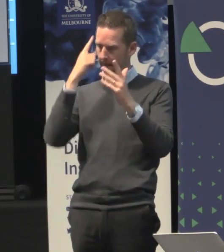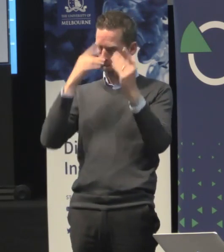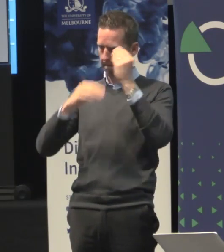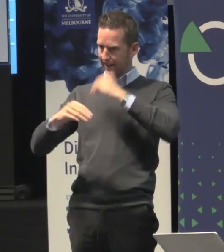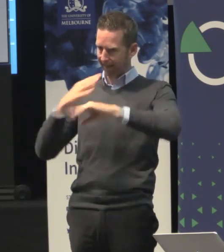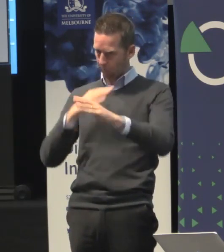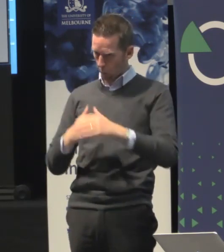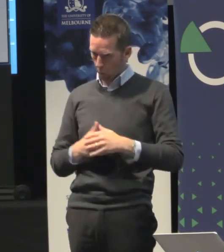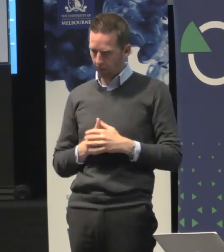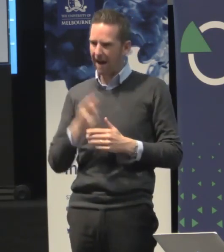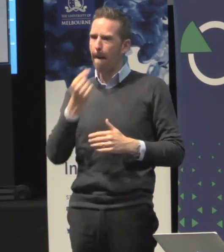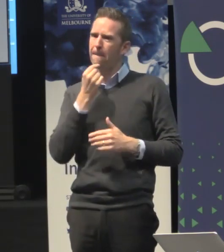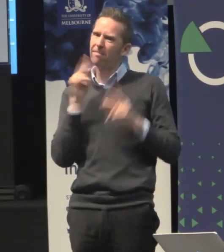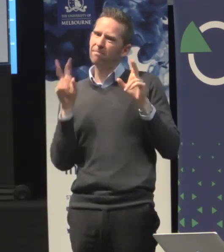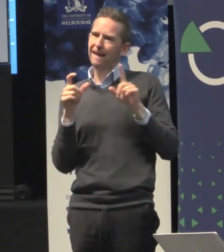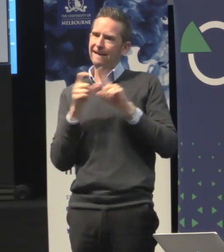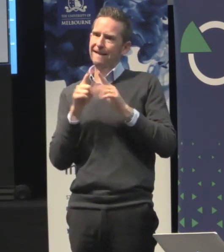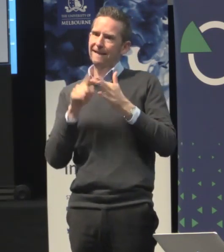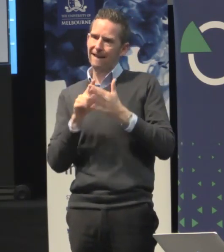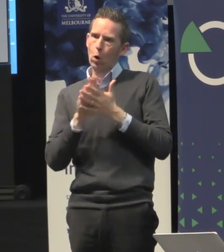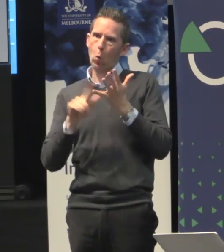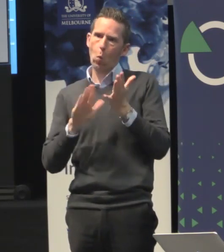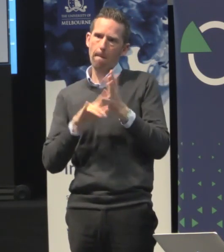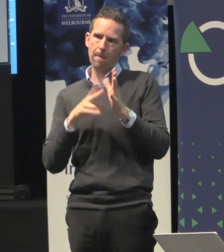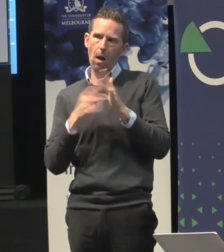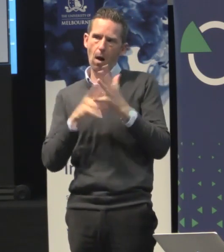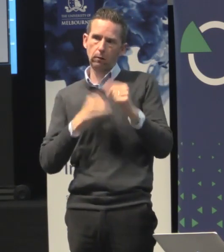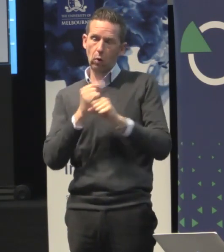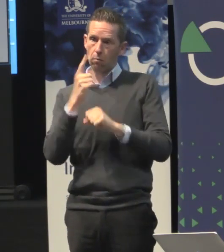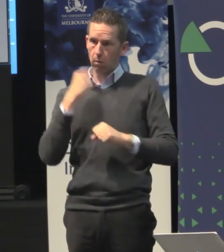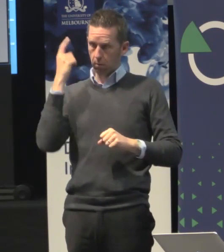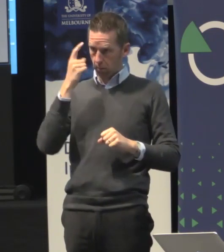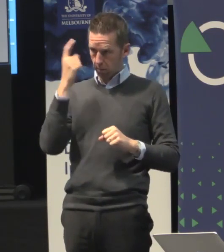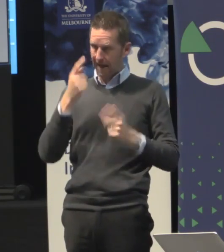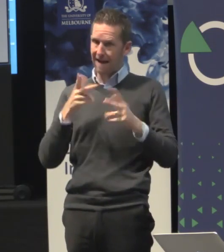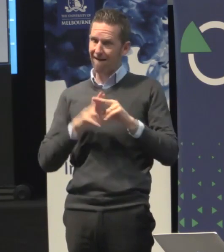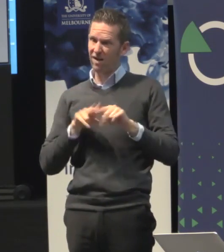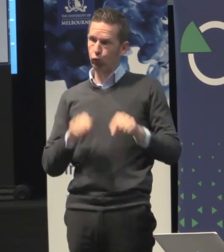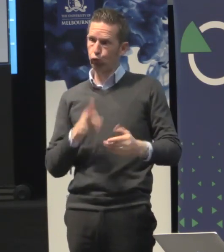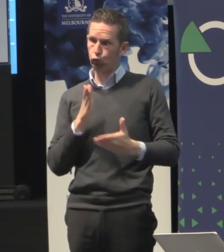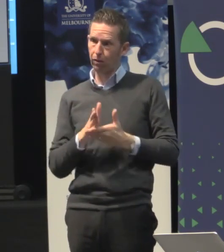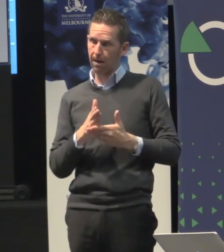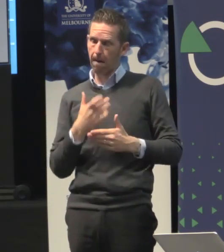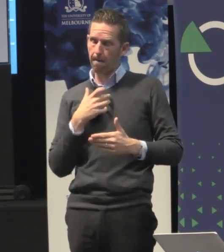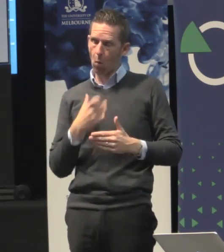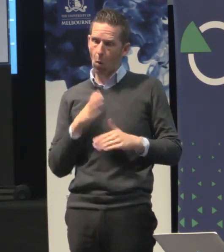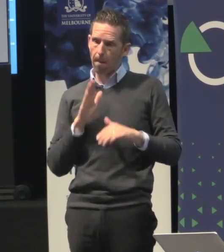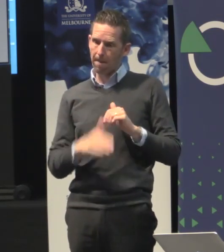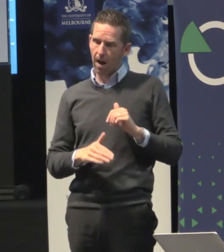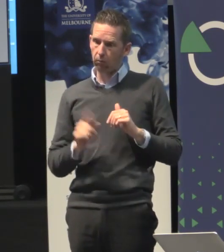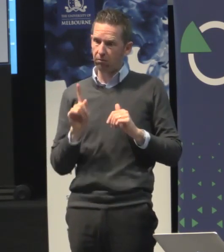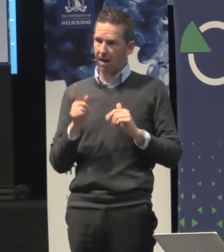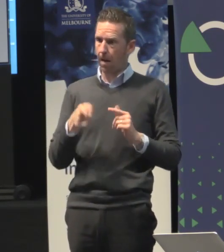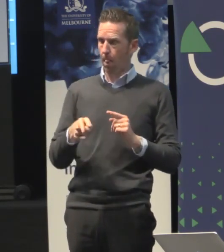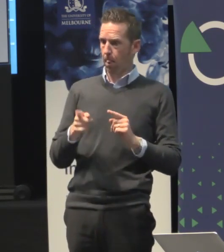somewhat dehumanizing, I wonder if that is more about the gendered nature